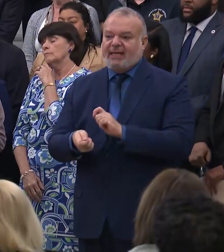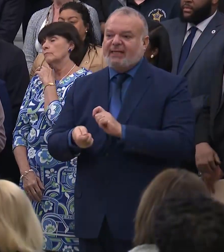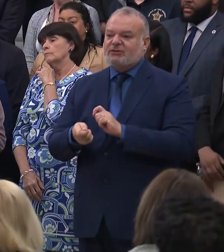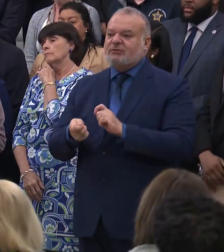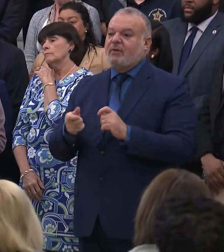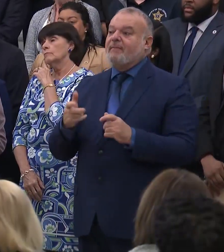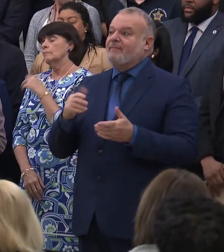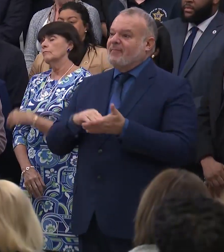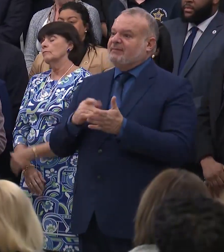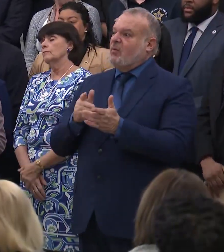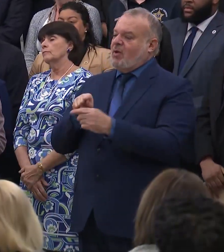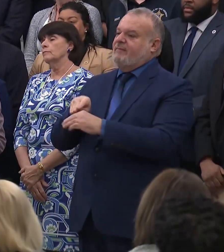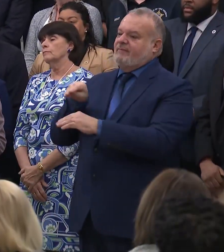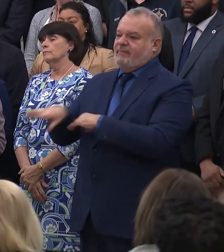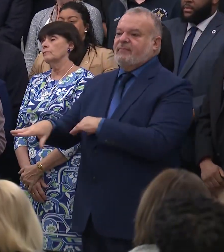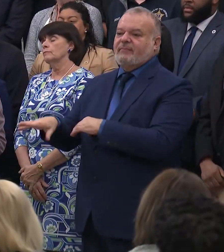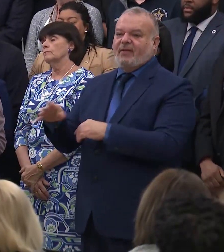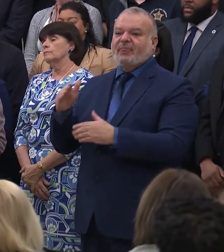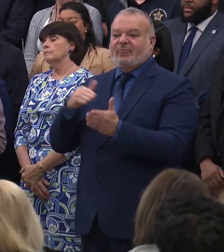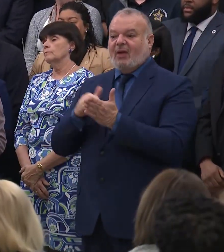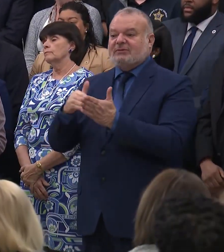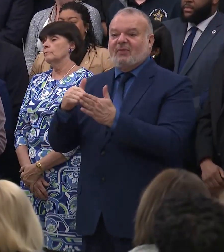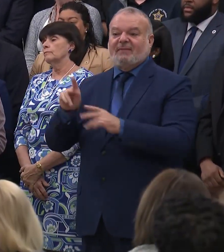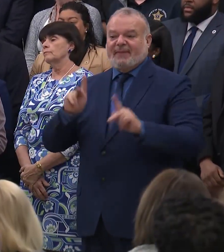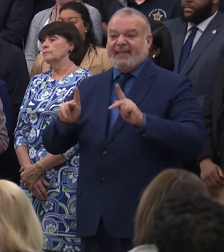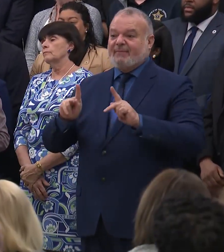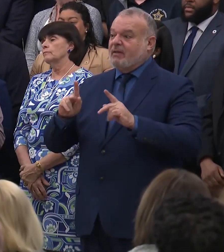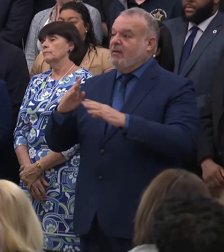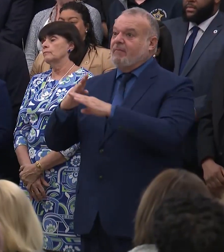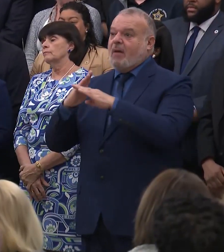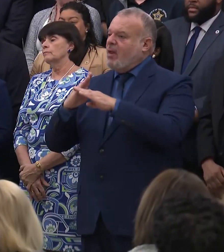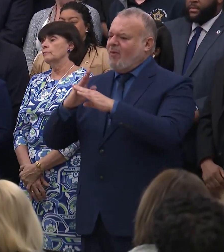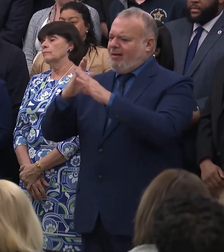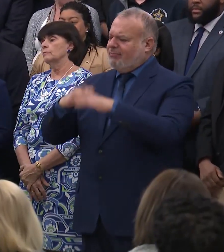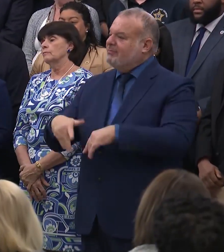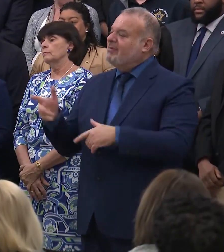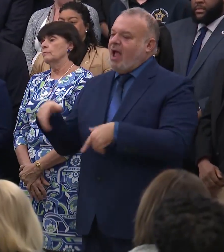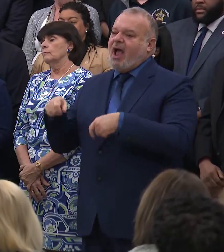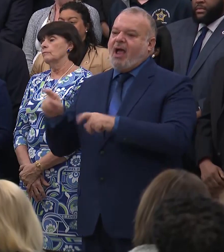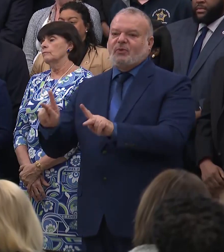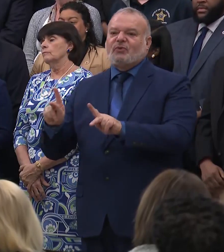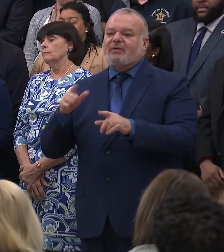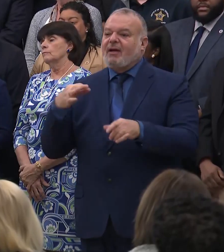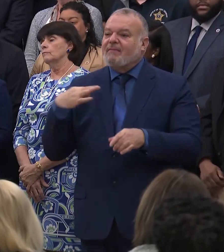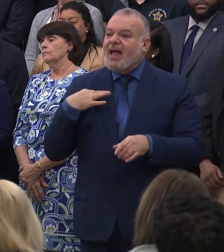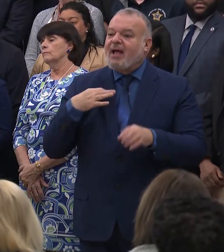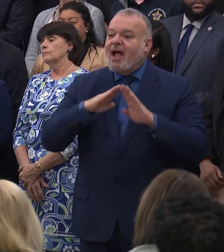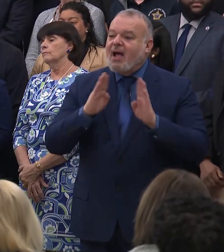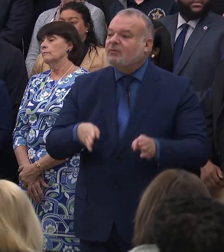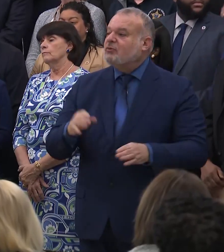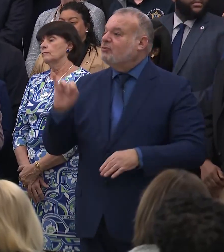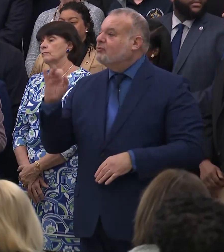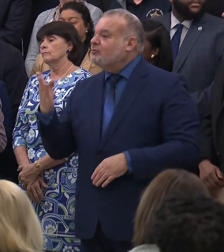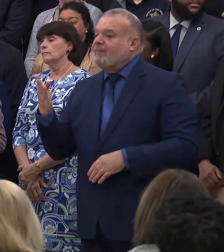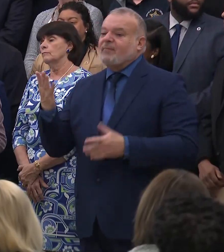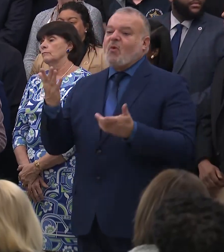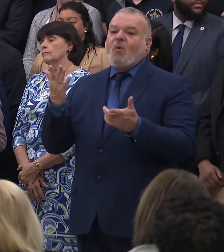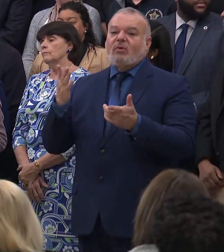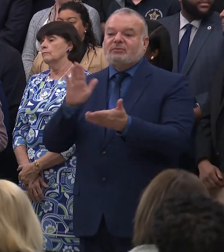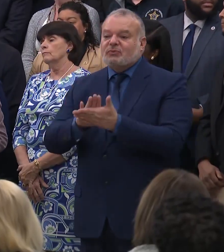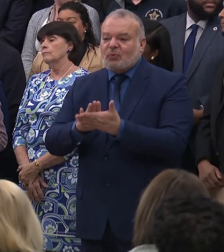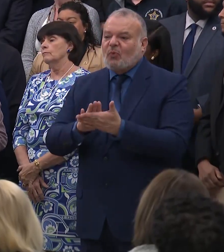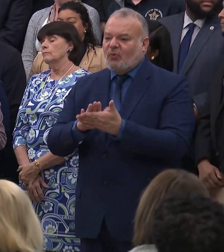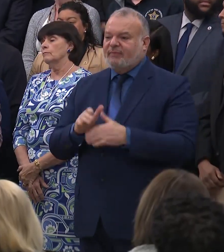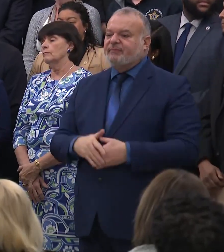them to live with economic dignity, and right past wrong and stigma that these individuals have faced